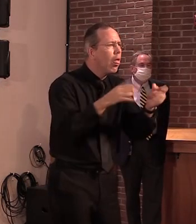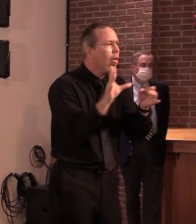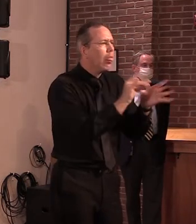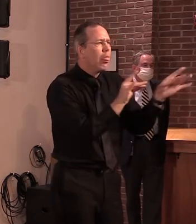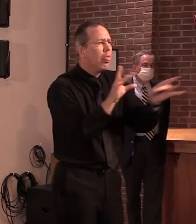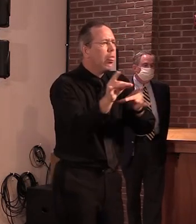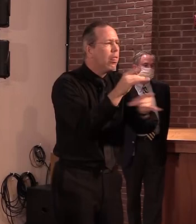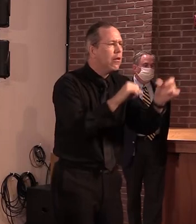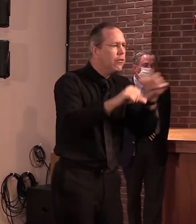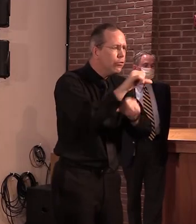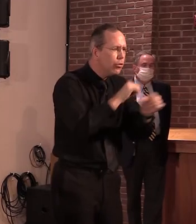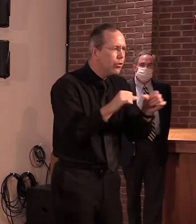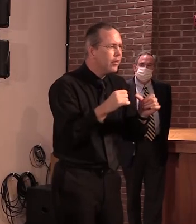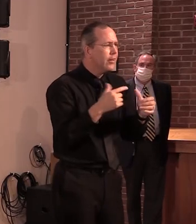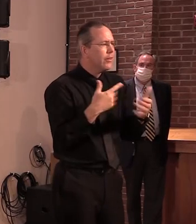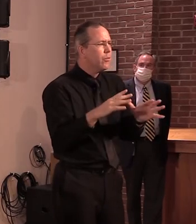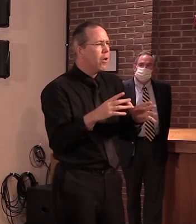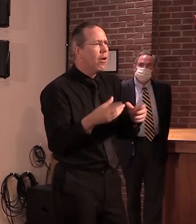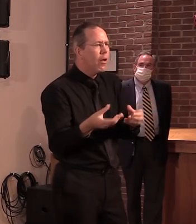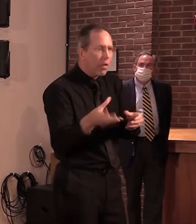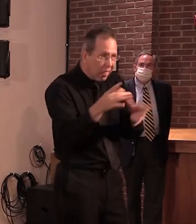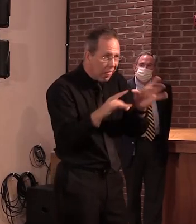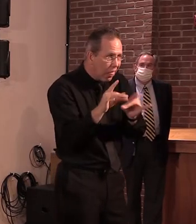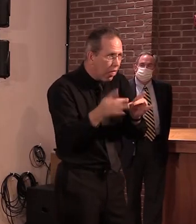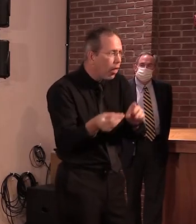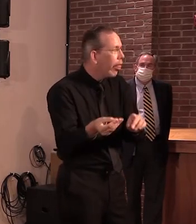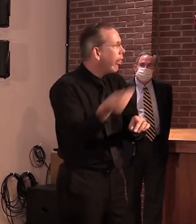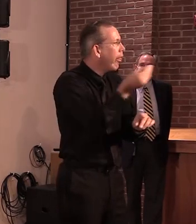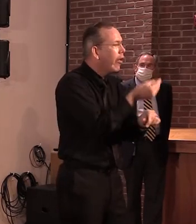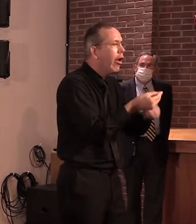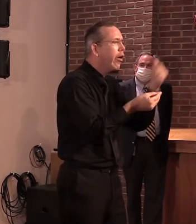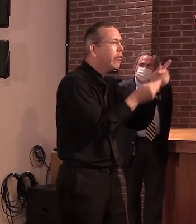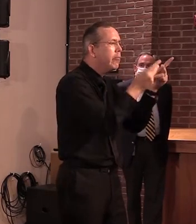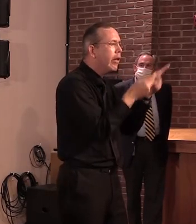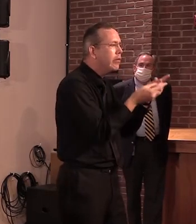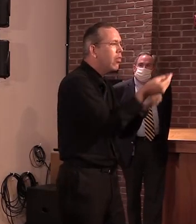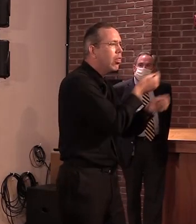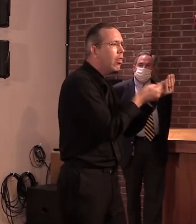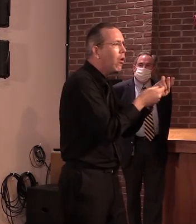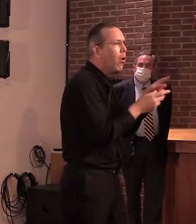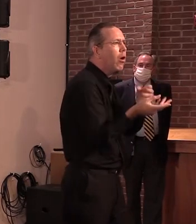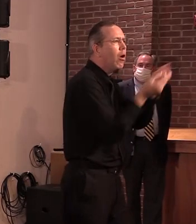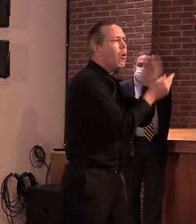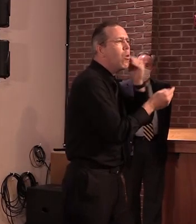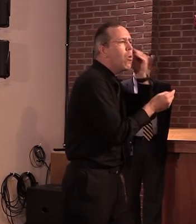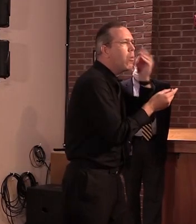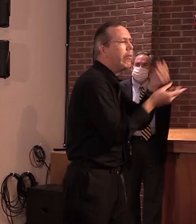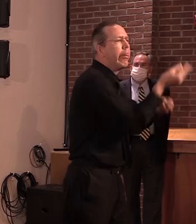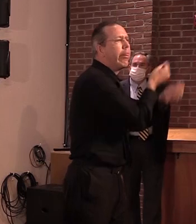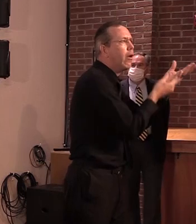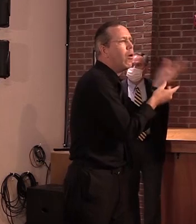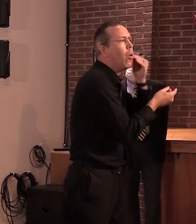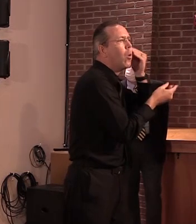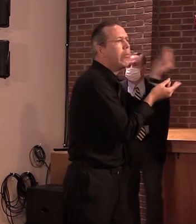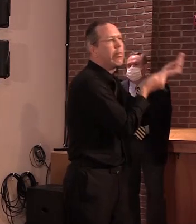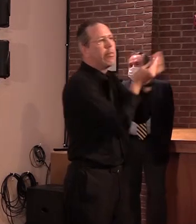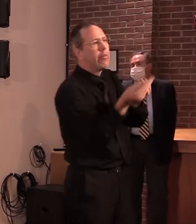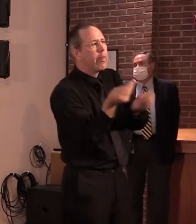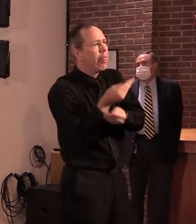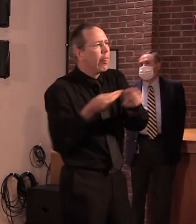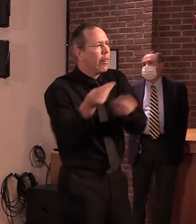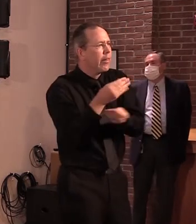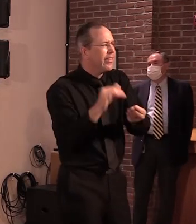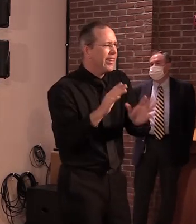is a reflection of what's happening in the community. The data we have now suggests that schools will most likely not be a main driver